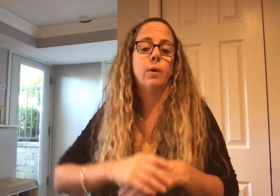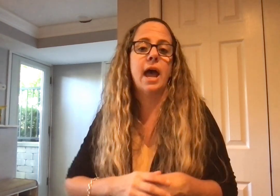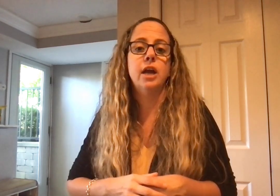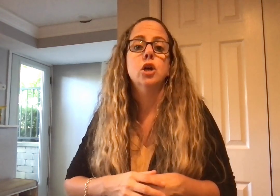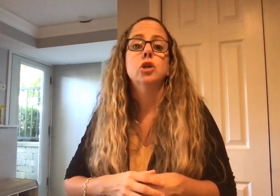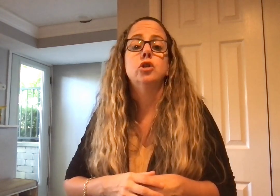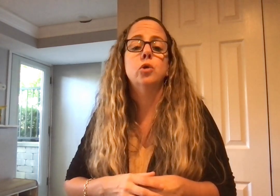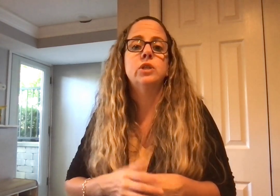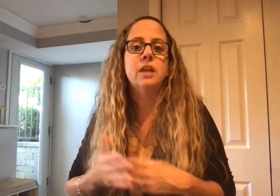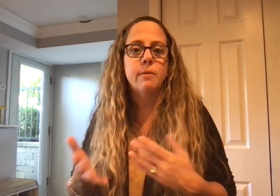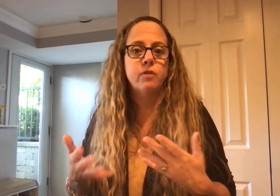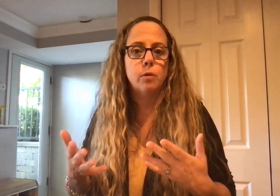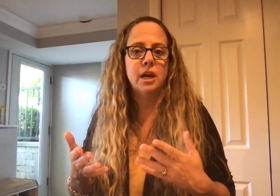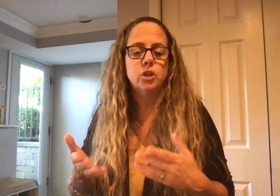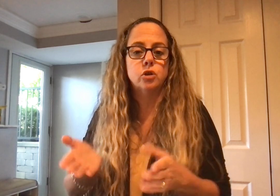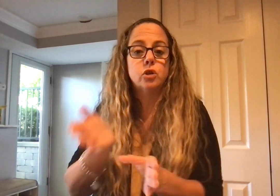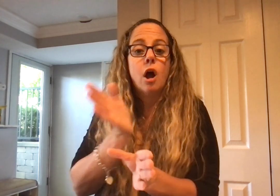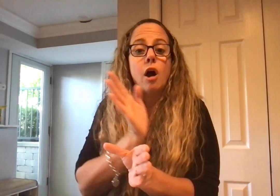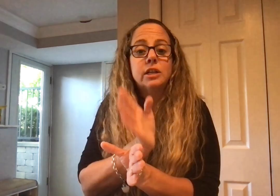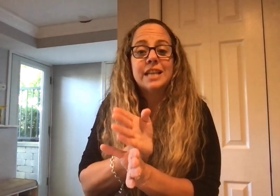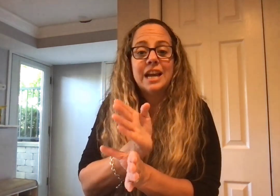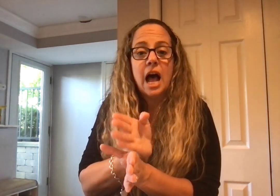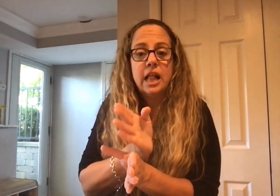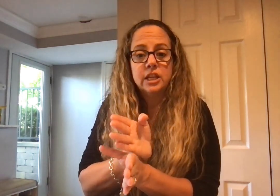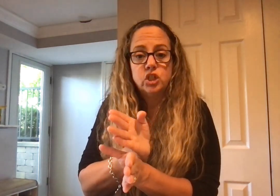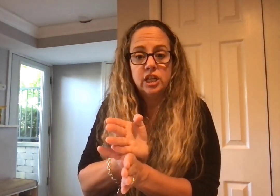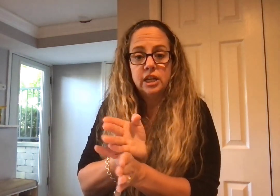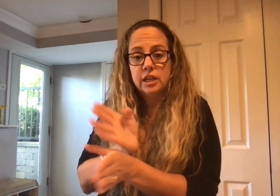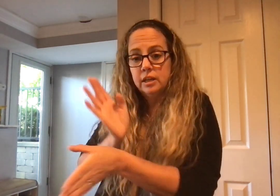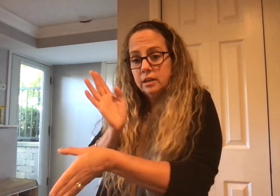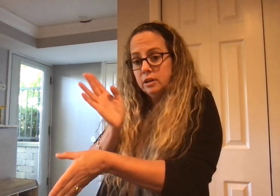okay? So some of your majors are psychology,